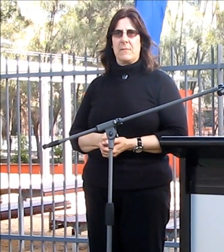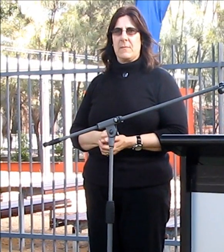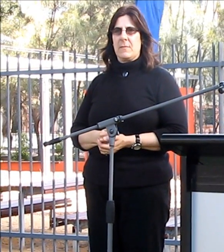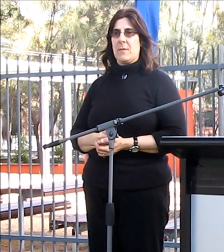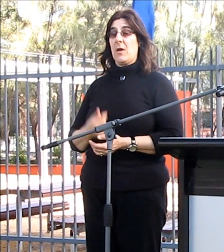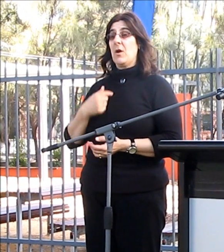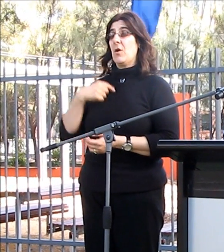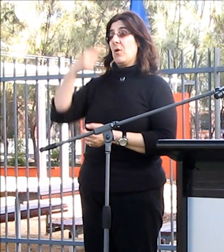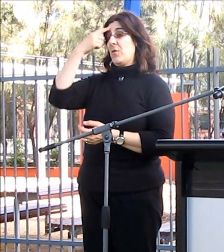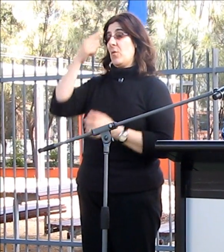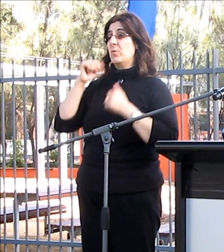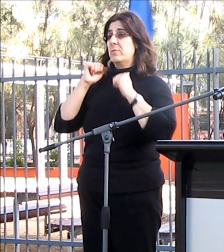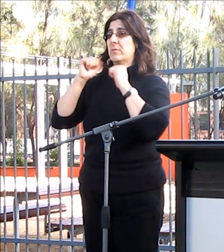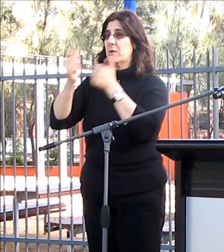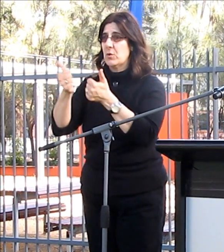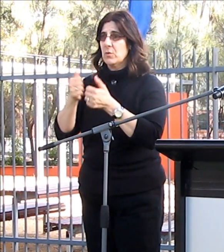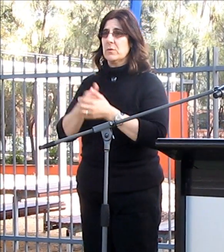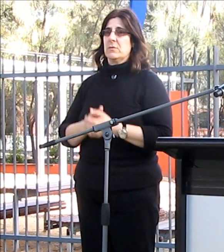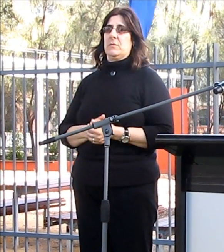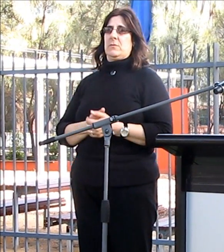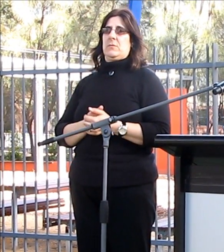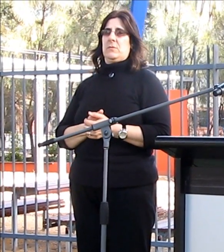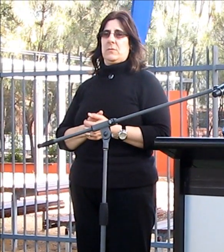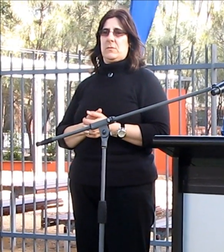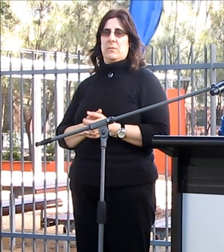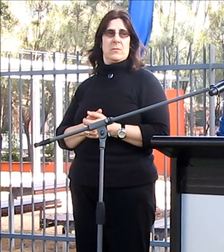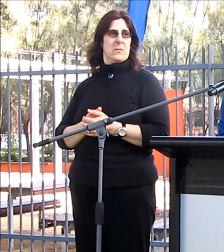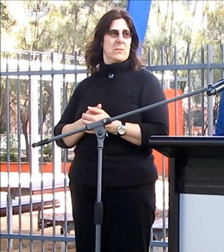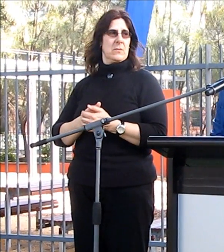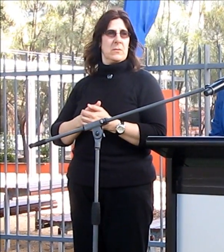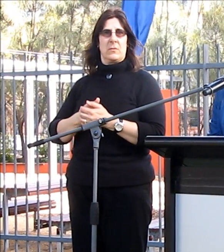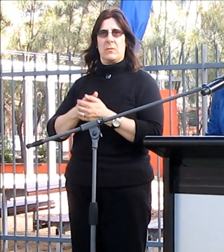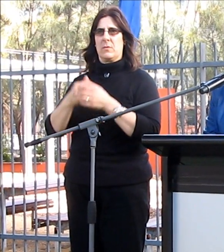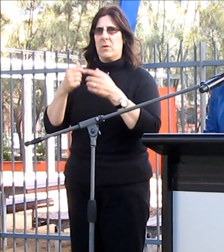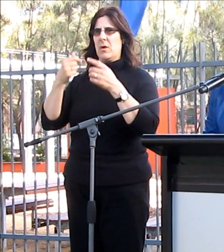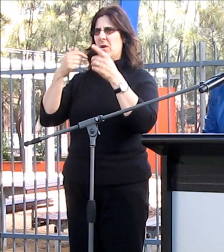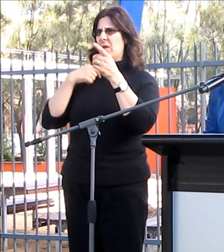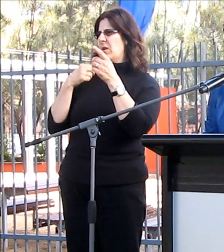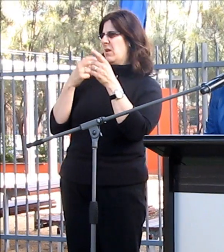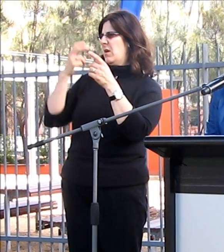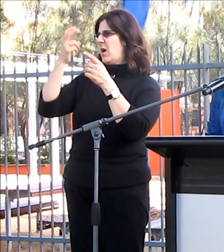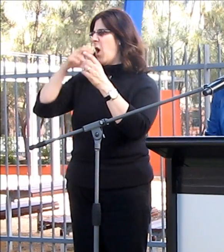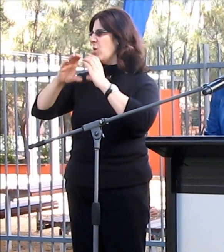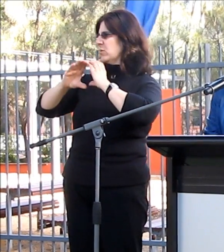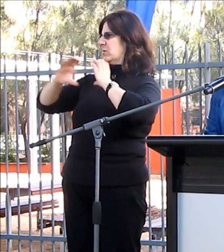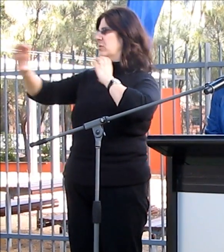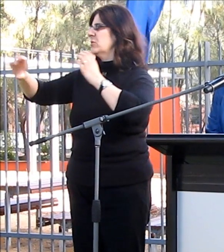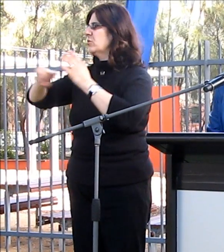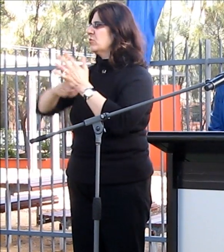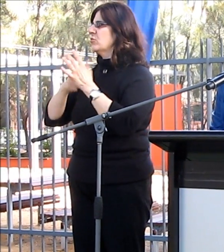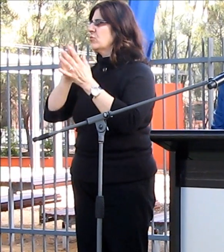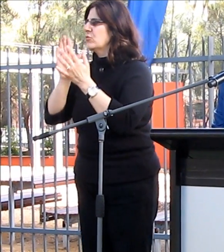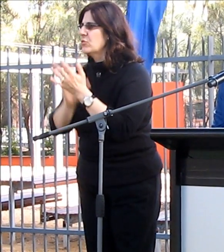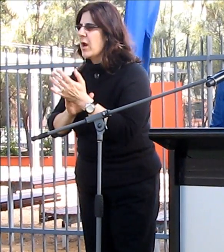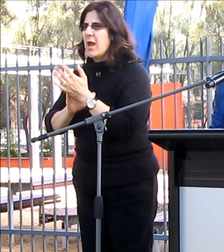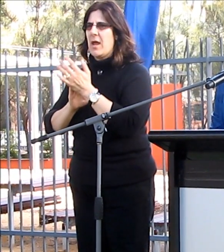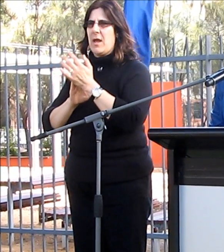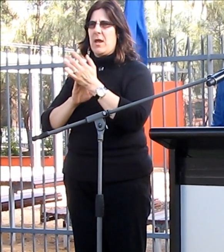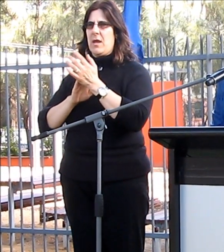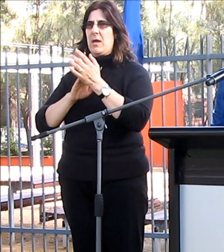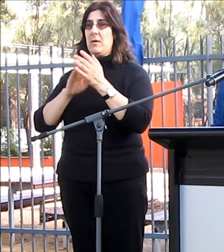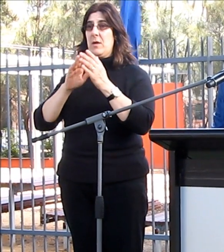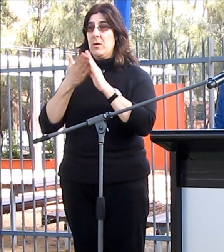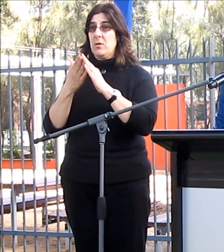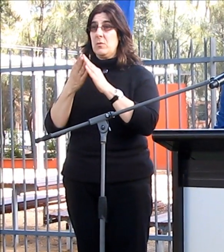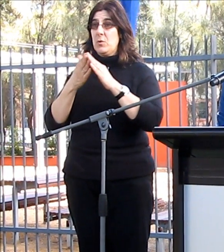fabulous, is getting one of those redundant trams, you know, the historic ones, and perhaps even getting the community